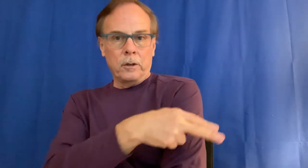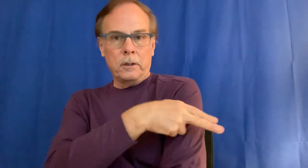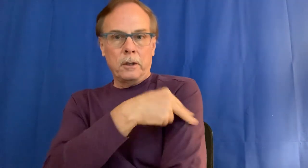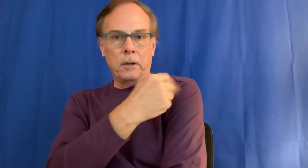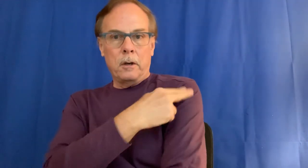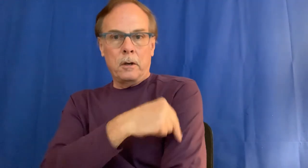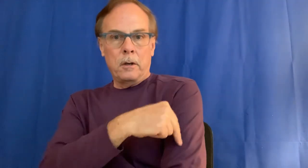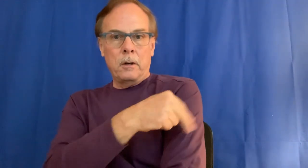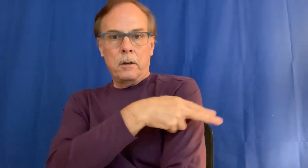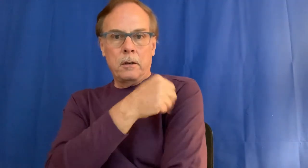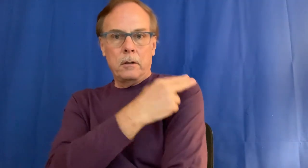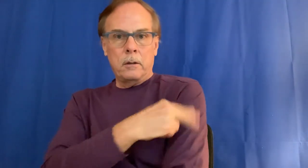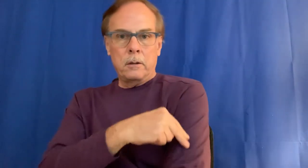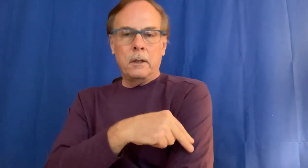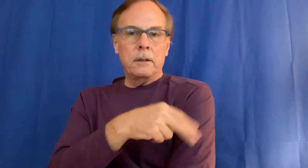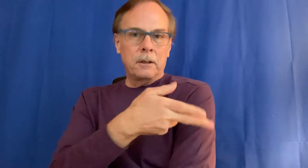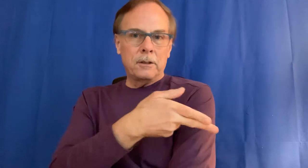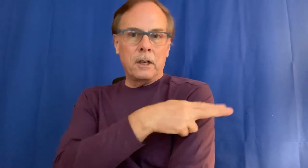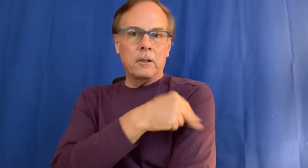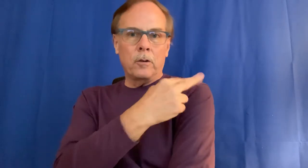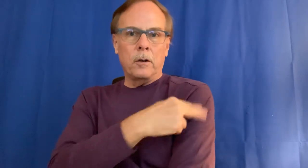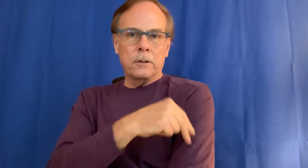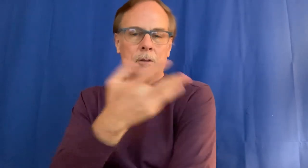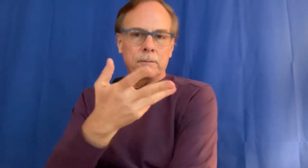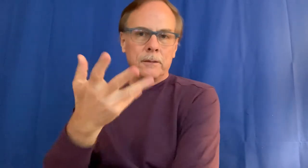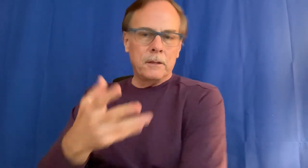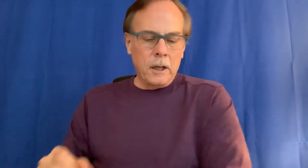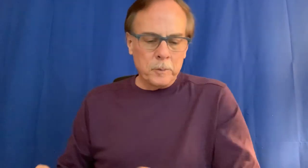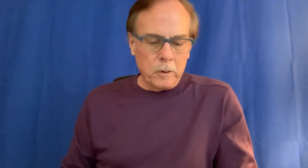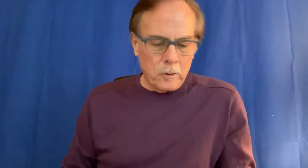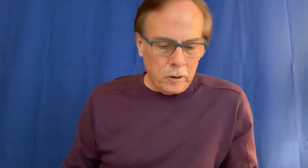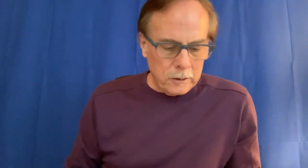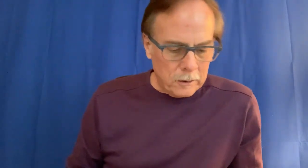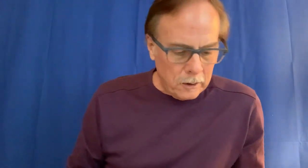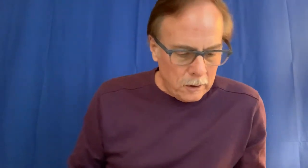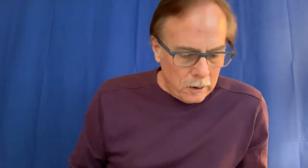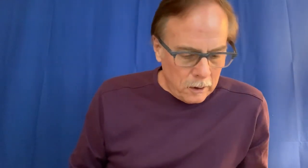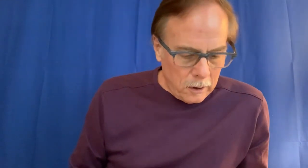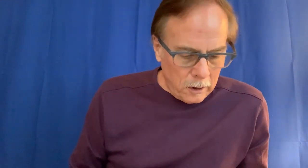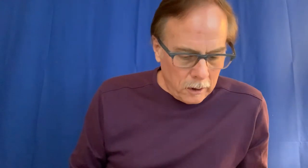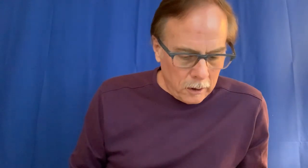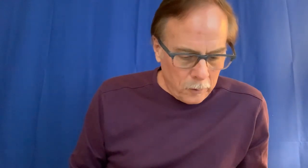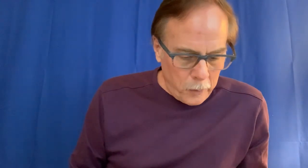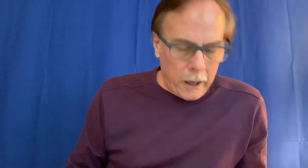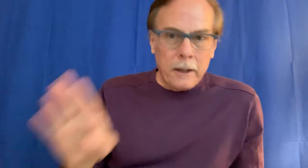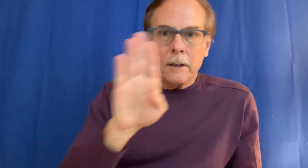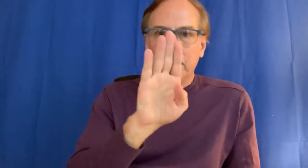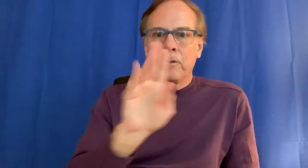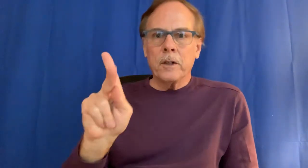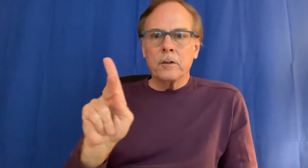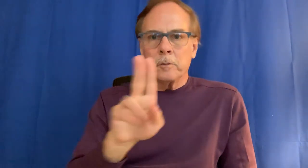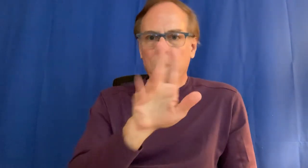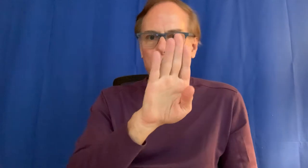vertically. The sign of the cross. The hospital cross. Bank. Fingerspell